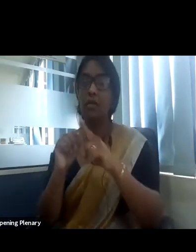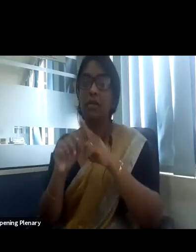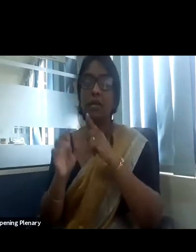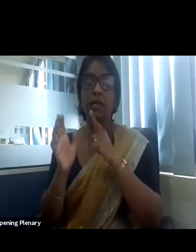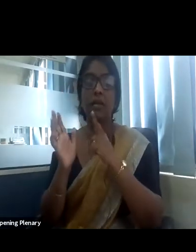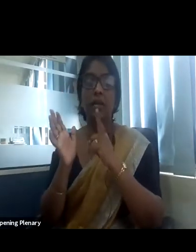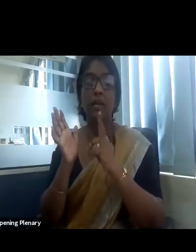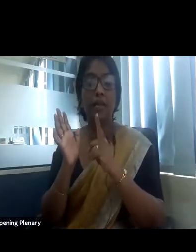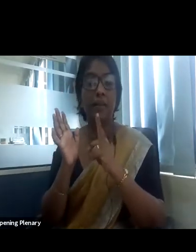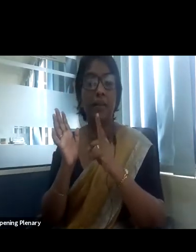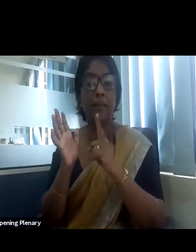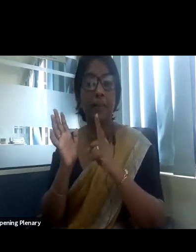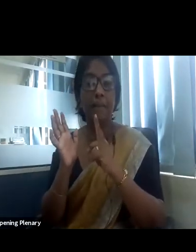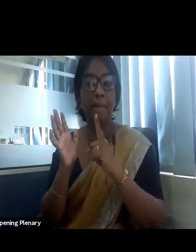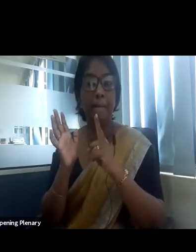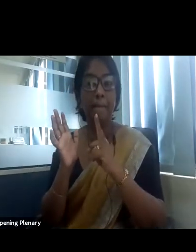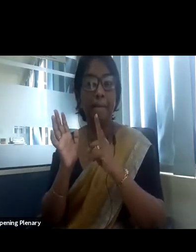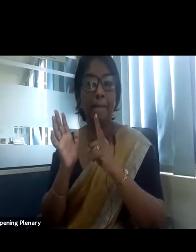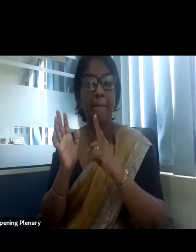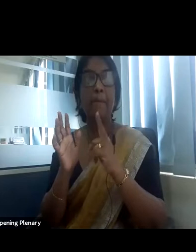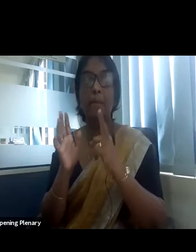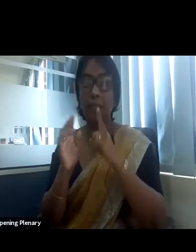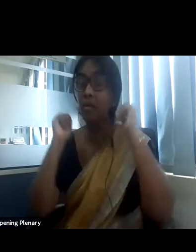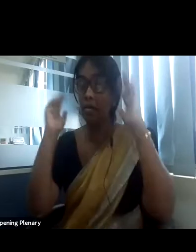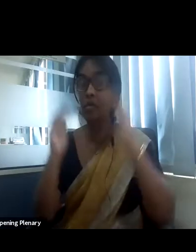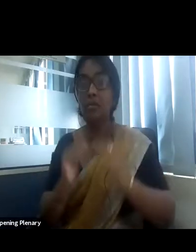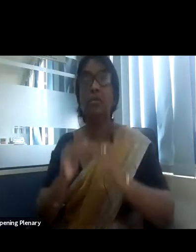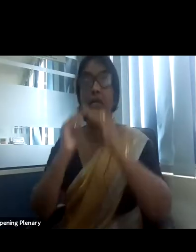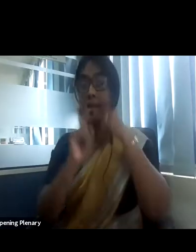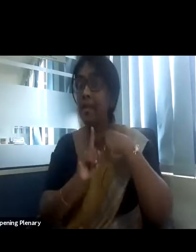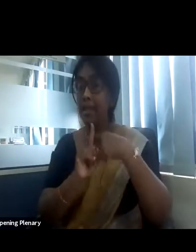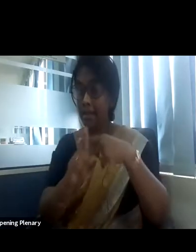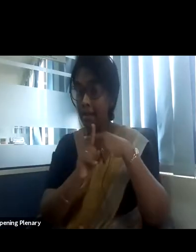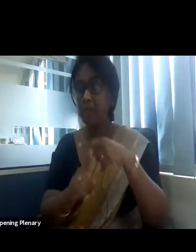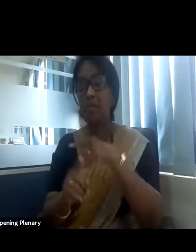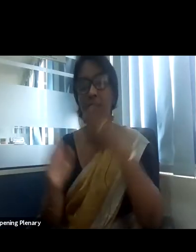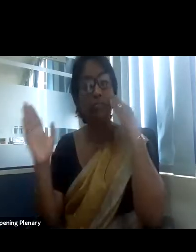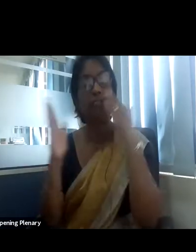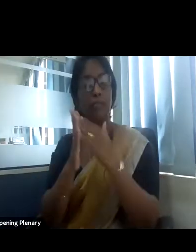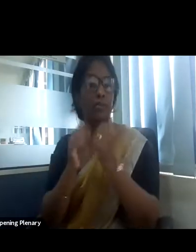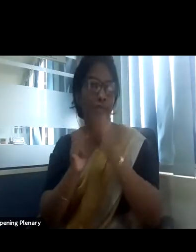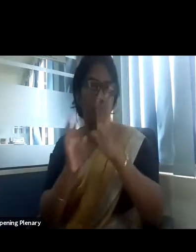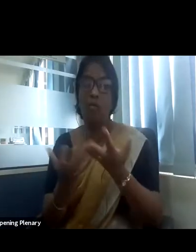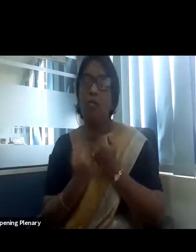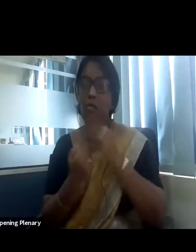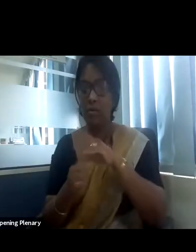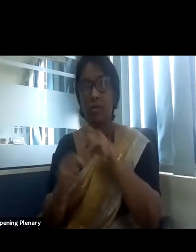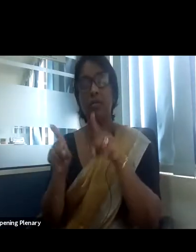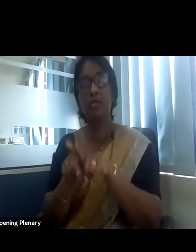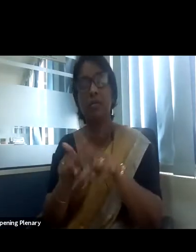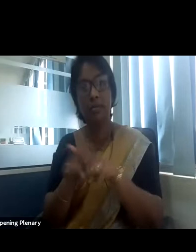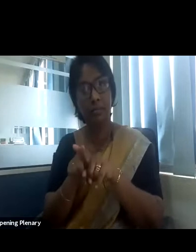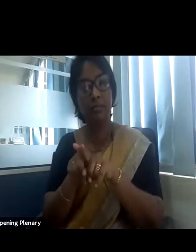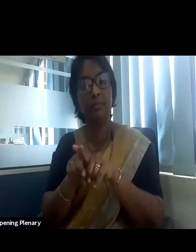joint innovative use of resources and in the application of management knowledge with a kind of